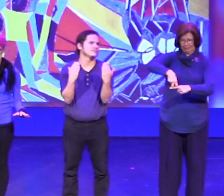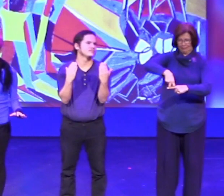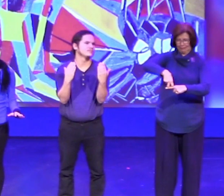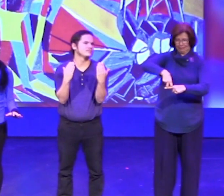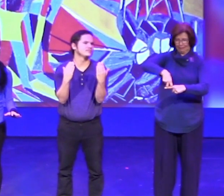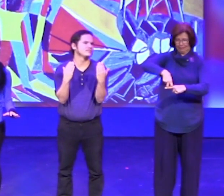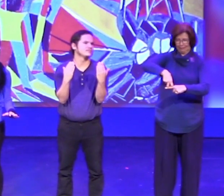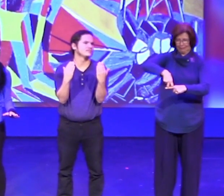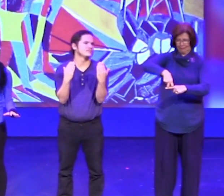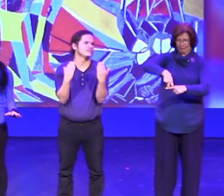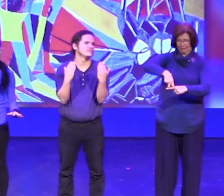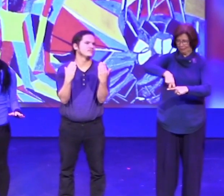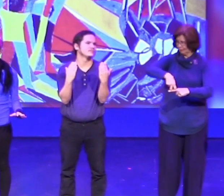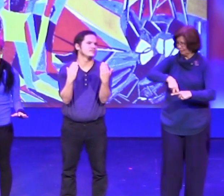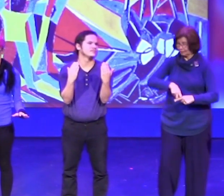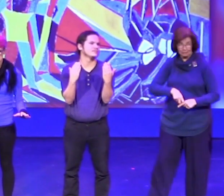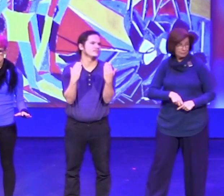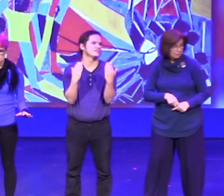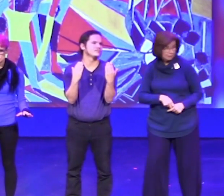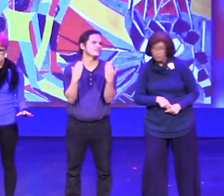We make up stories with our friends.